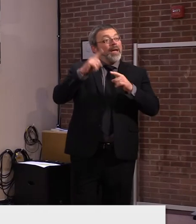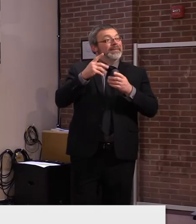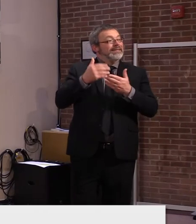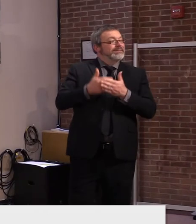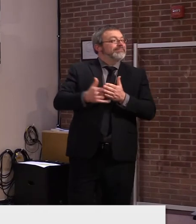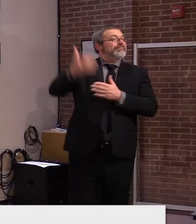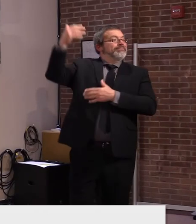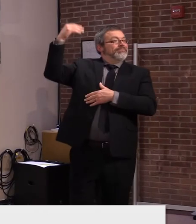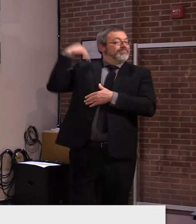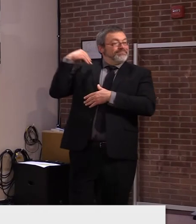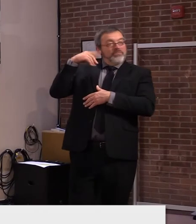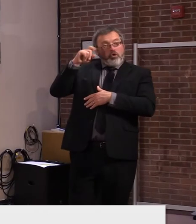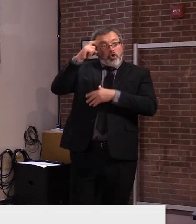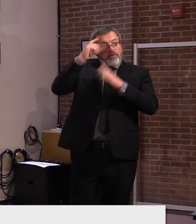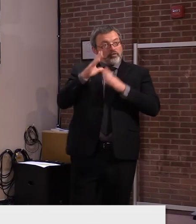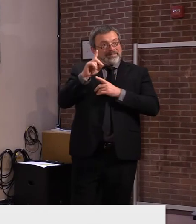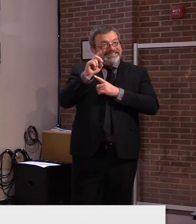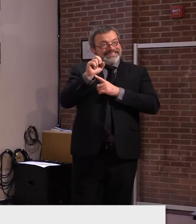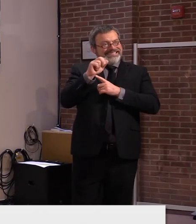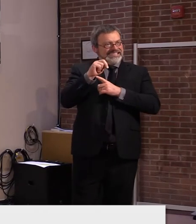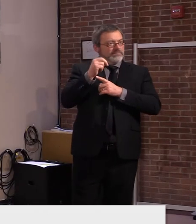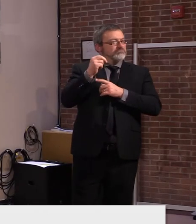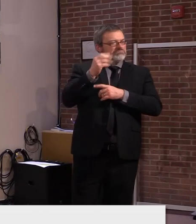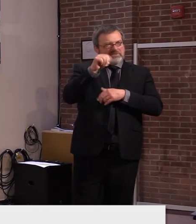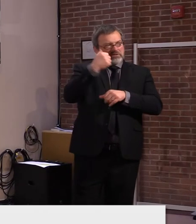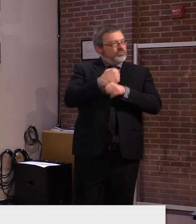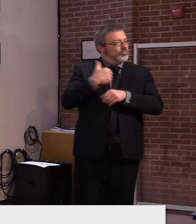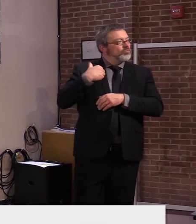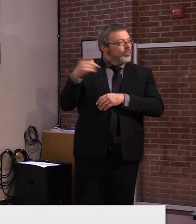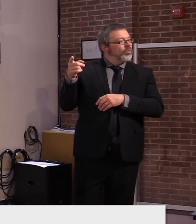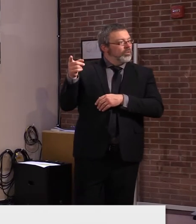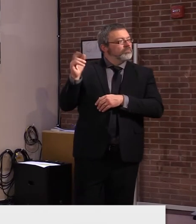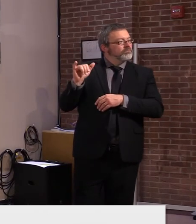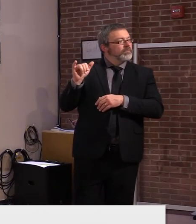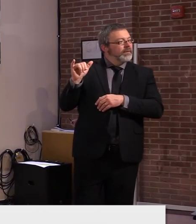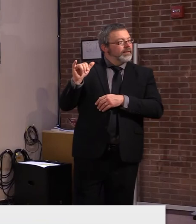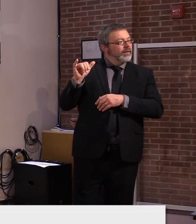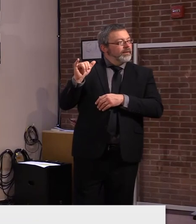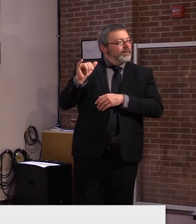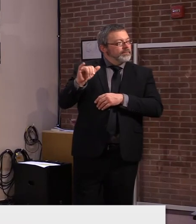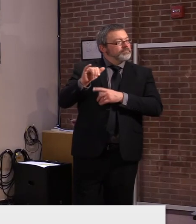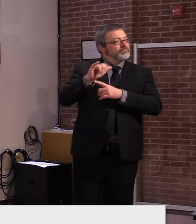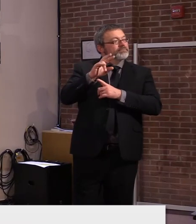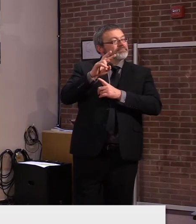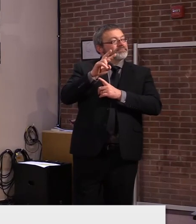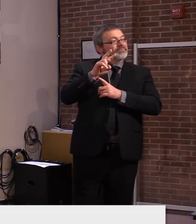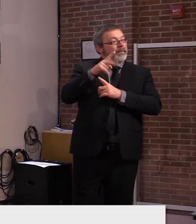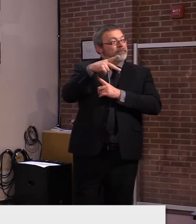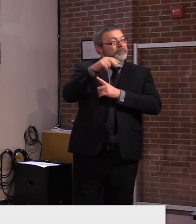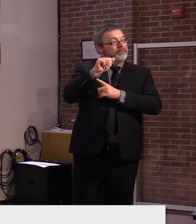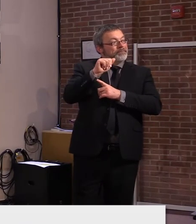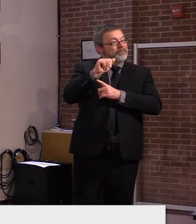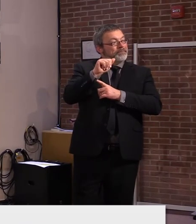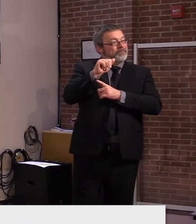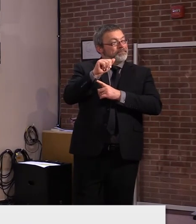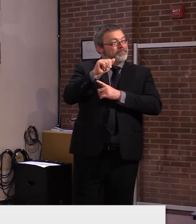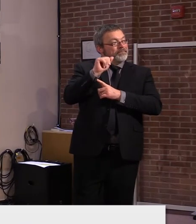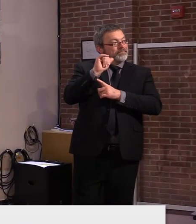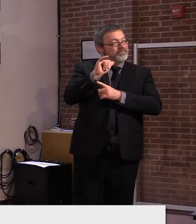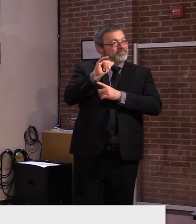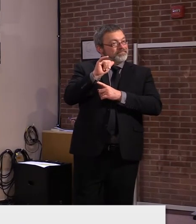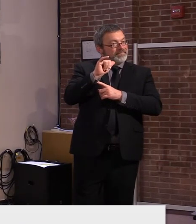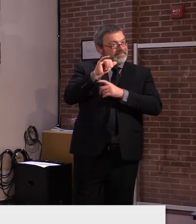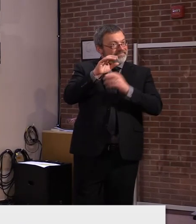VPA into a state-run organization like the Department of Education, but that never